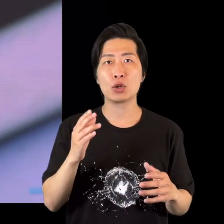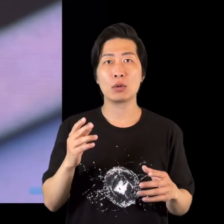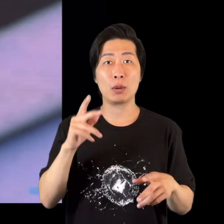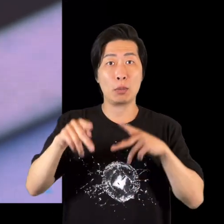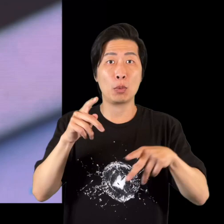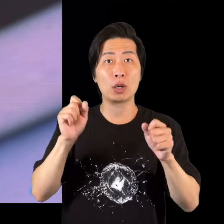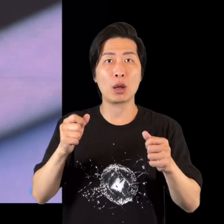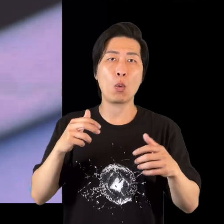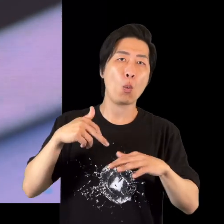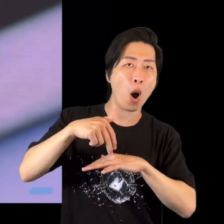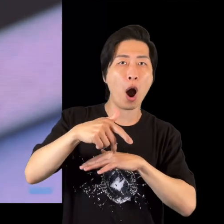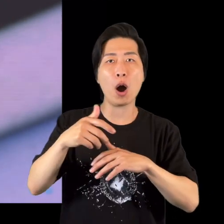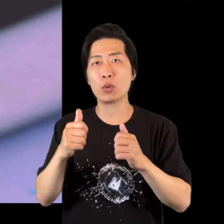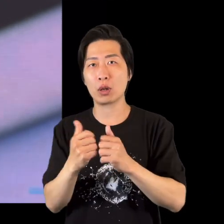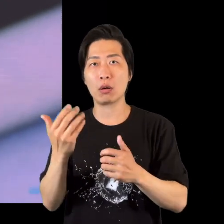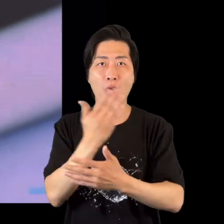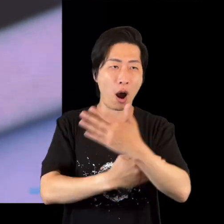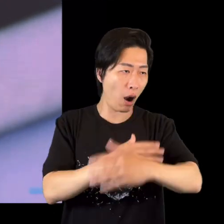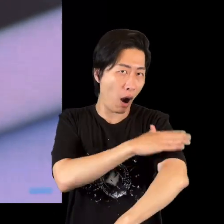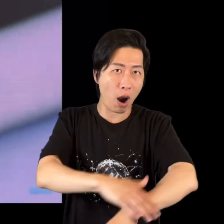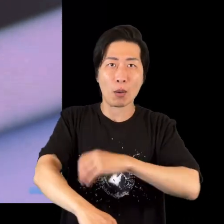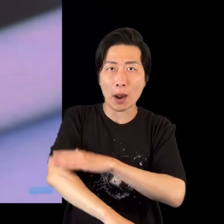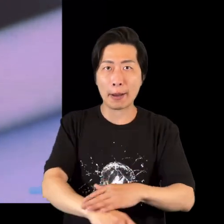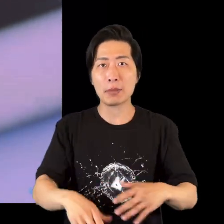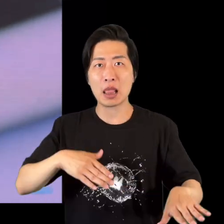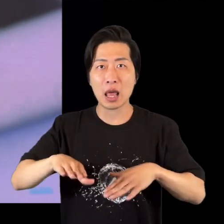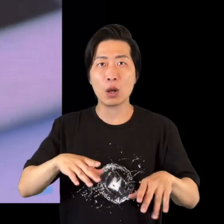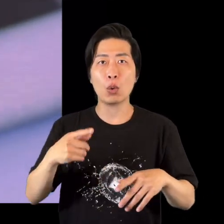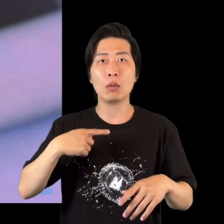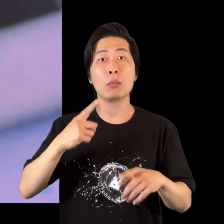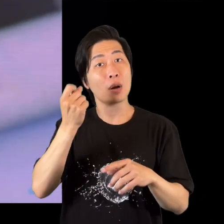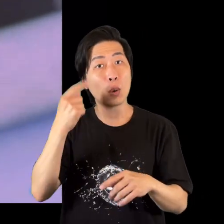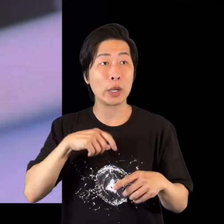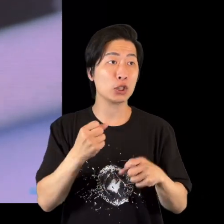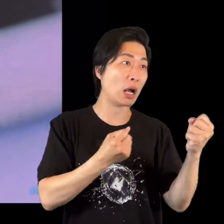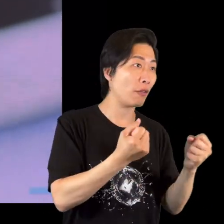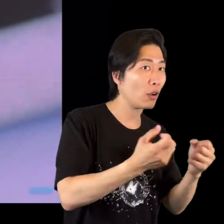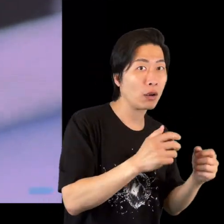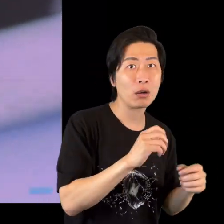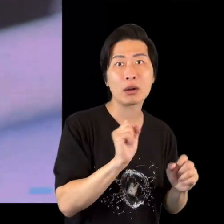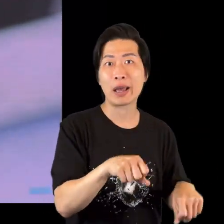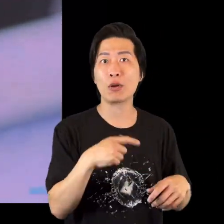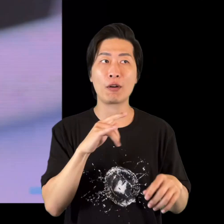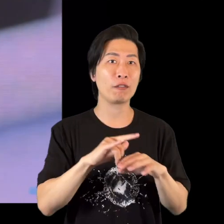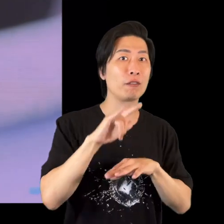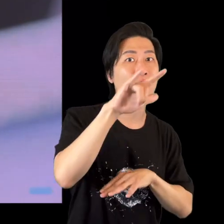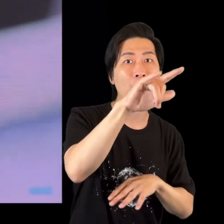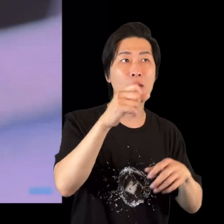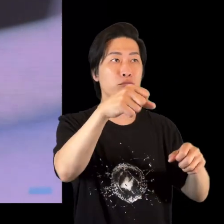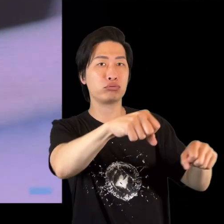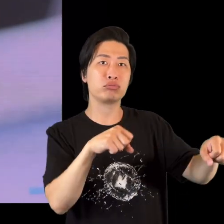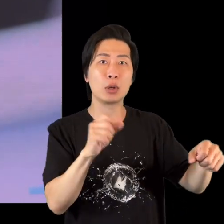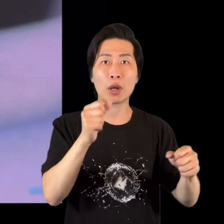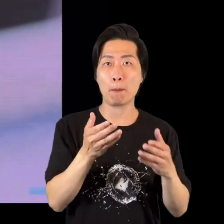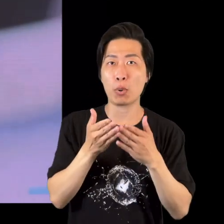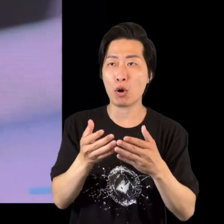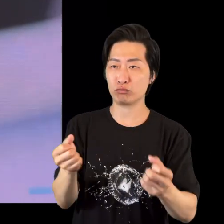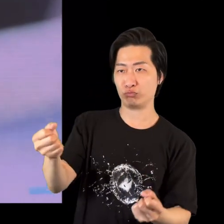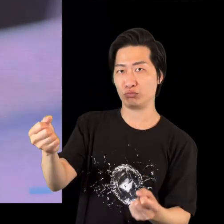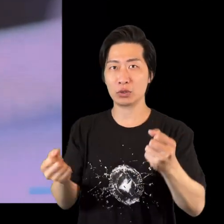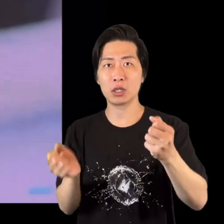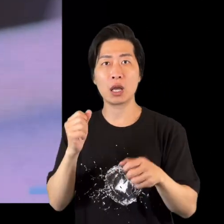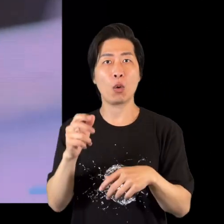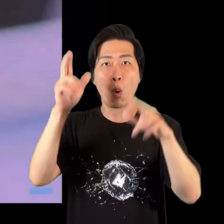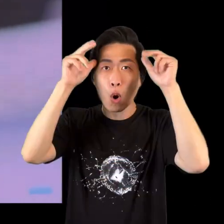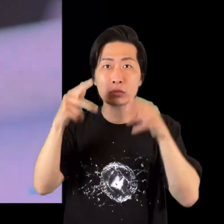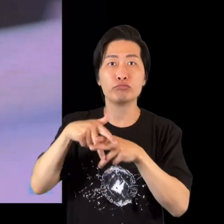humans can obviously walk around with their arms and legs, but we can drive a car, fly a plane, steer a boat, ride